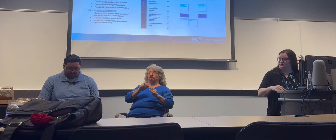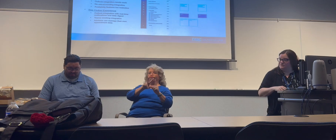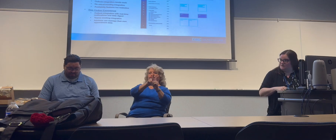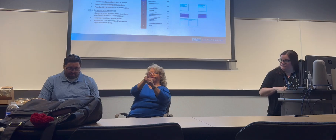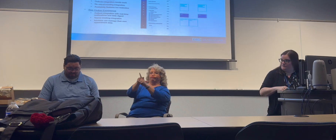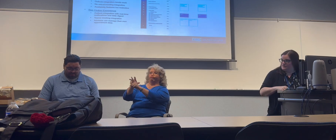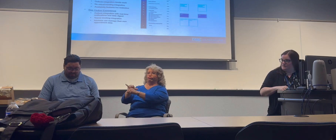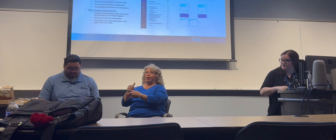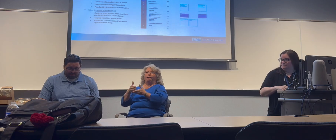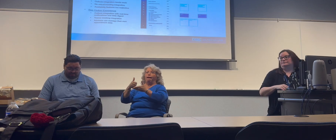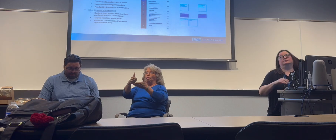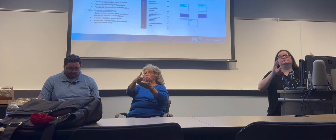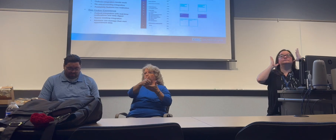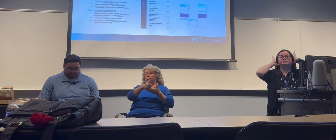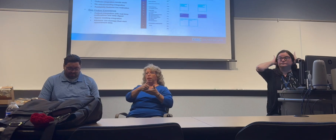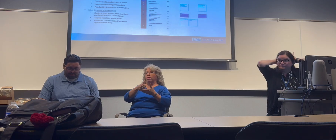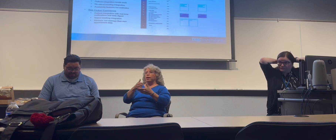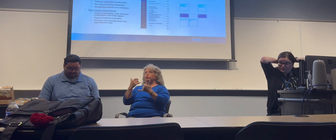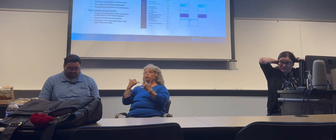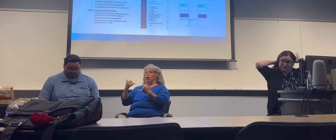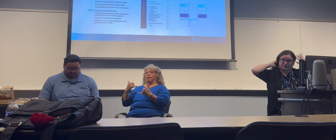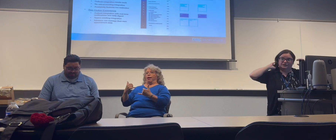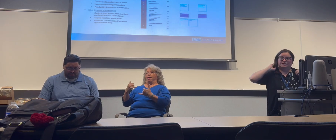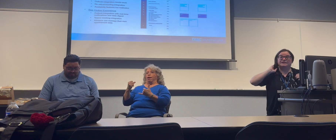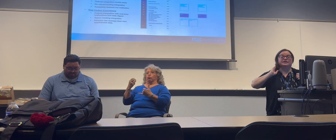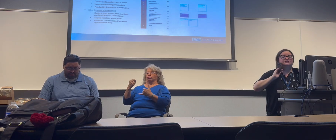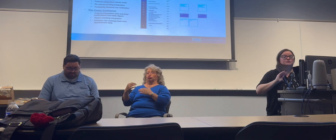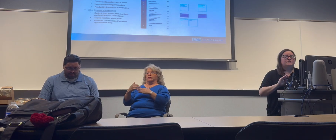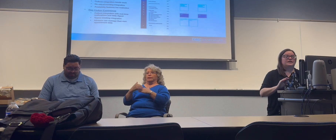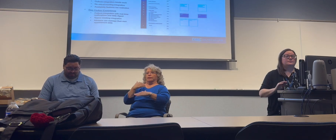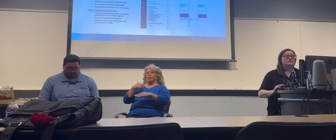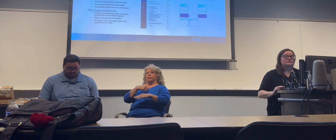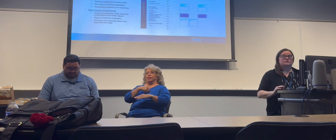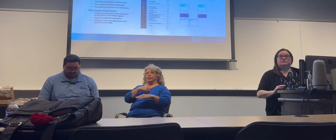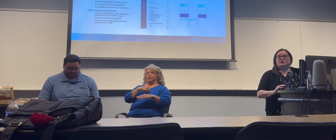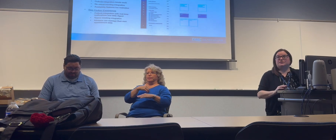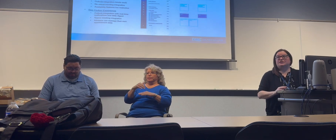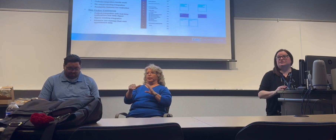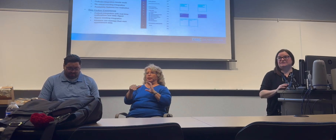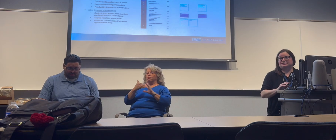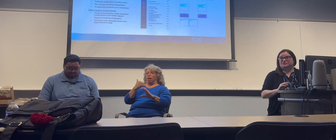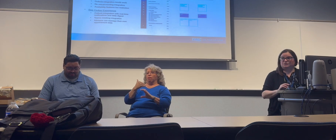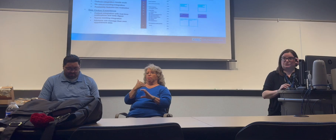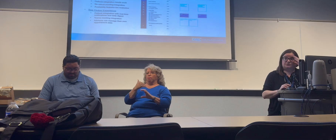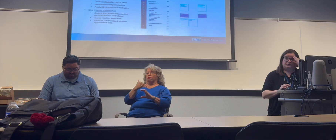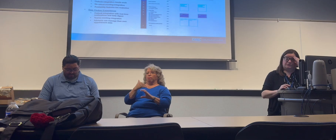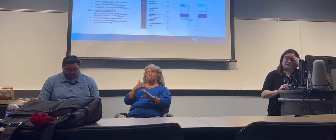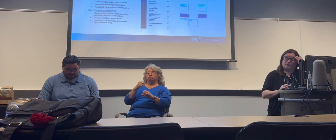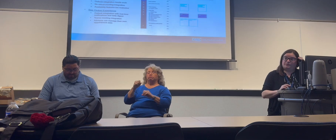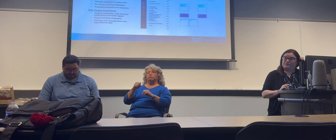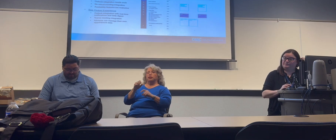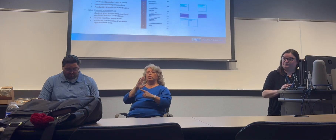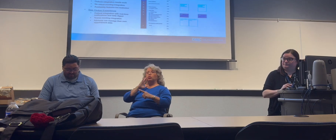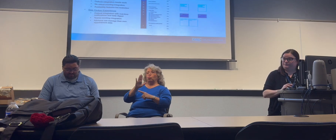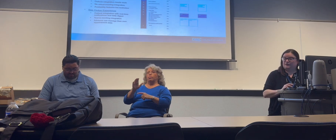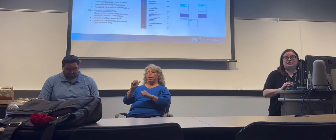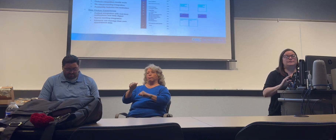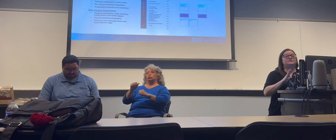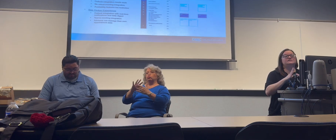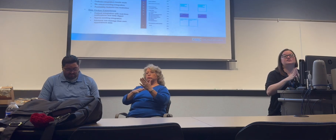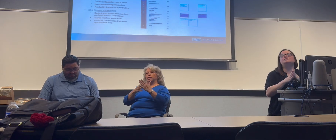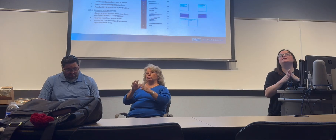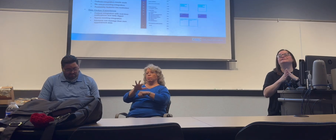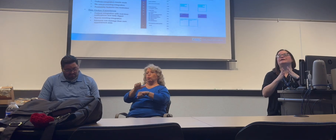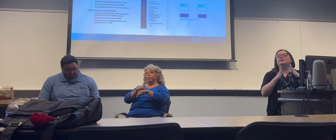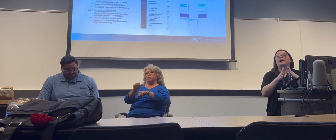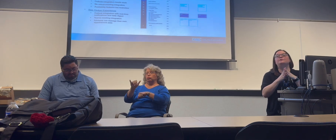your yeah, stuff. cause right now she just sends us an email. Yeah, she'll be able So she can to just- go in here and schedule the appointment. But